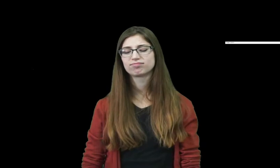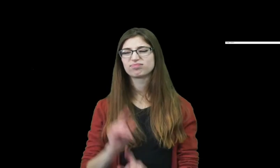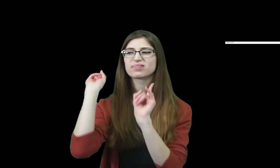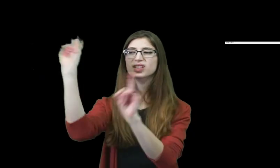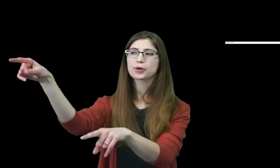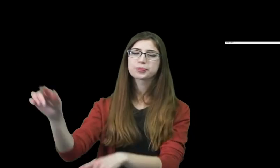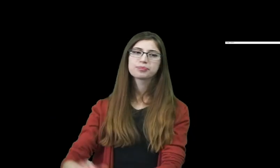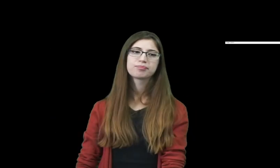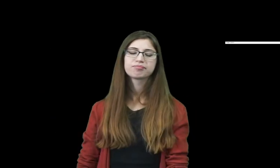Go.